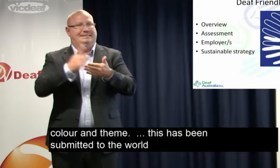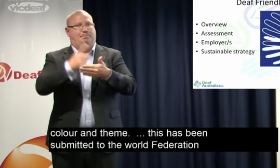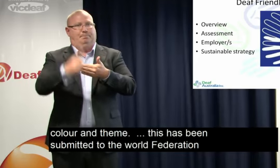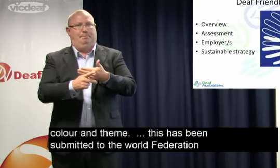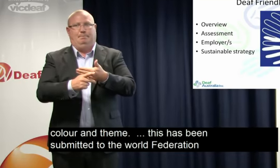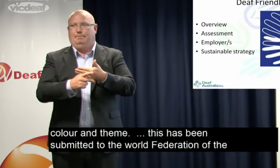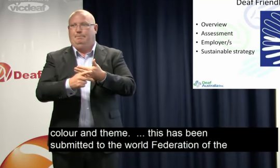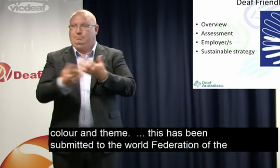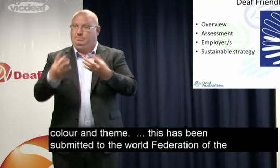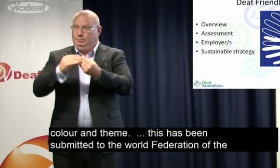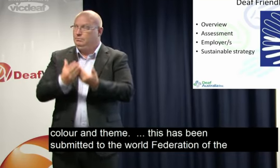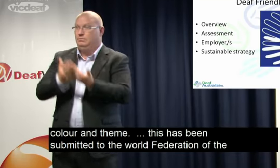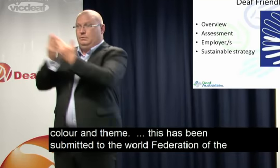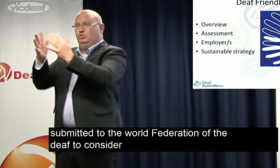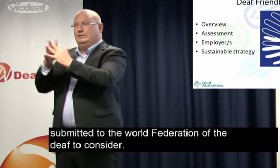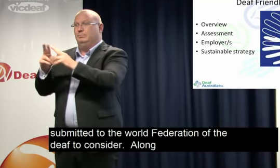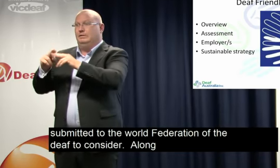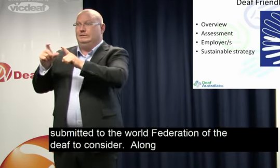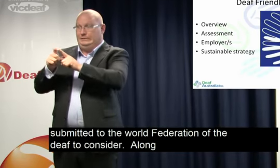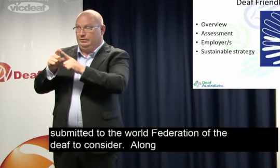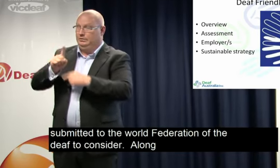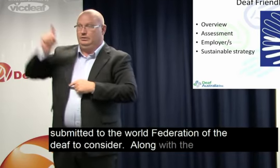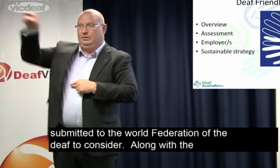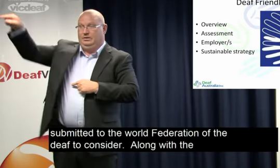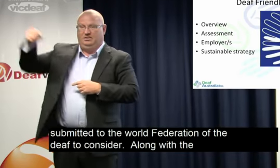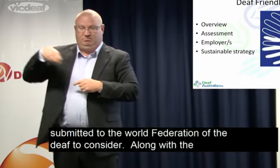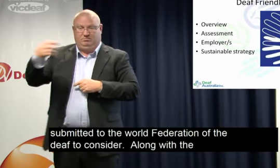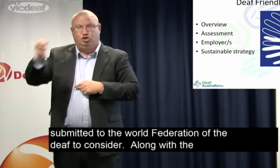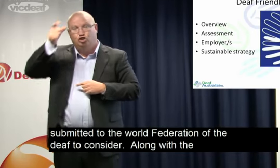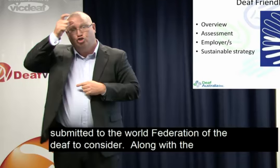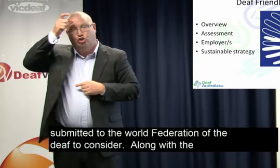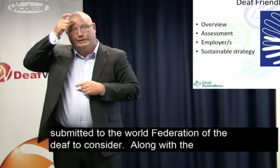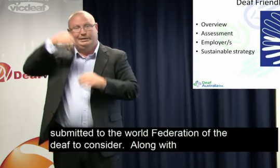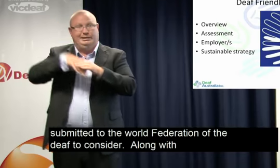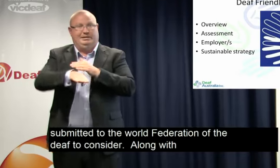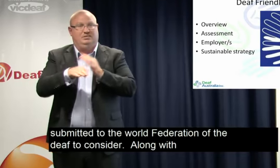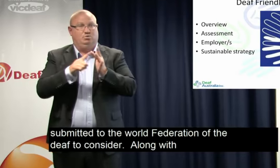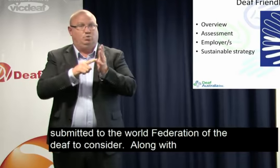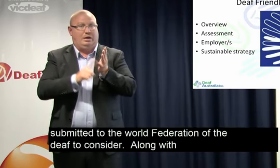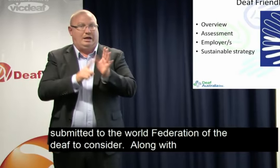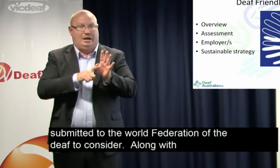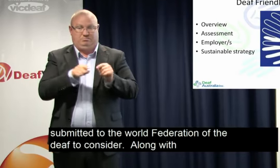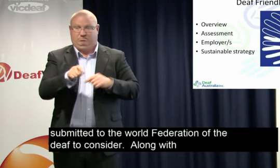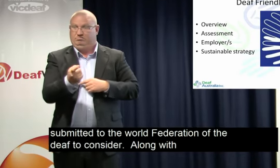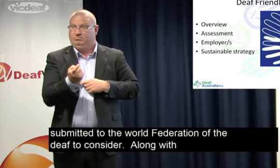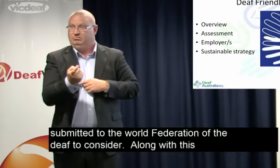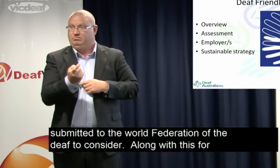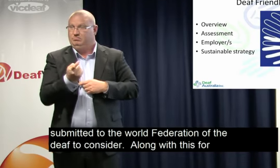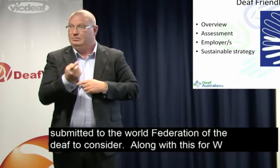along with the deaf-friendly scheme, for WFD to look at the next Congress in July in